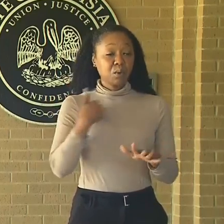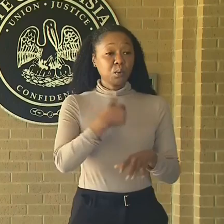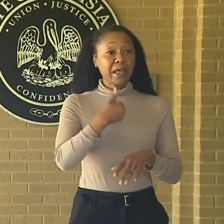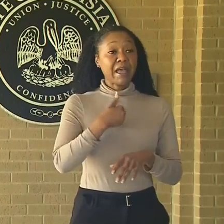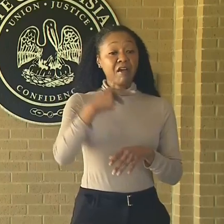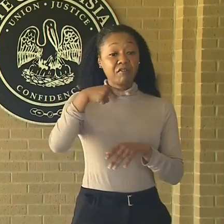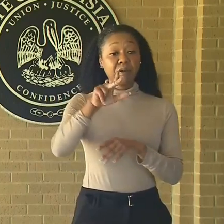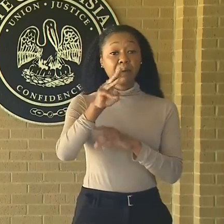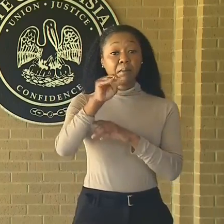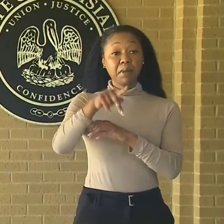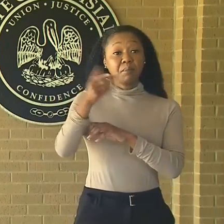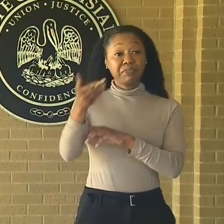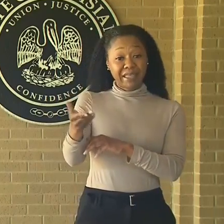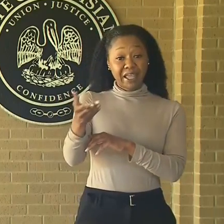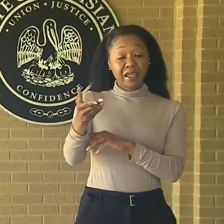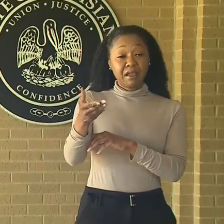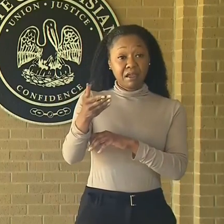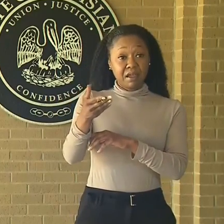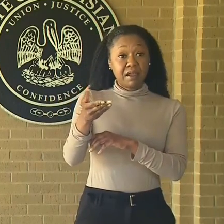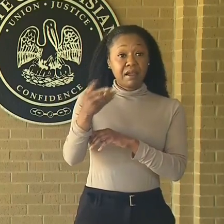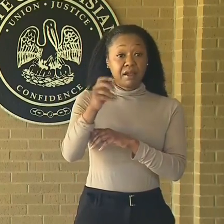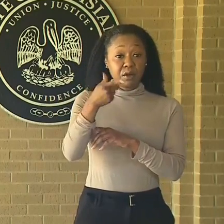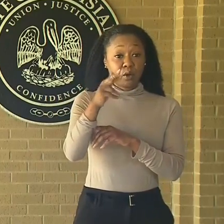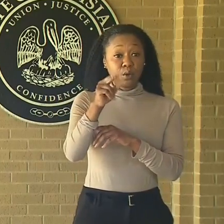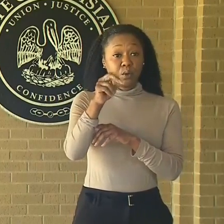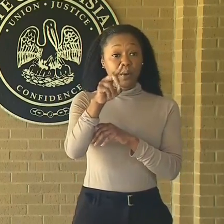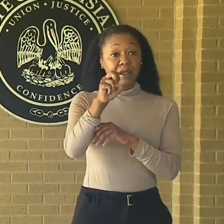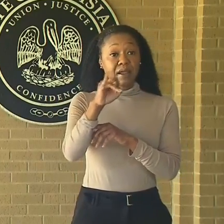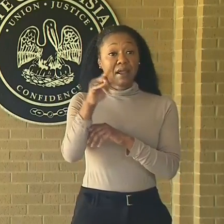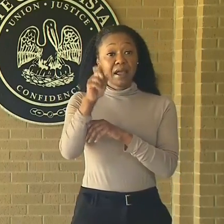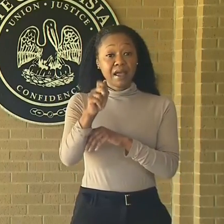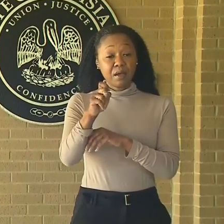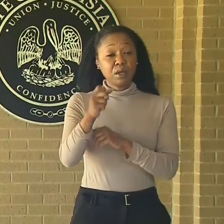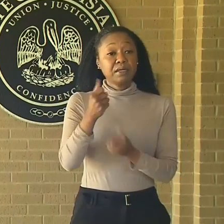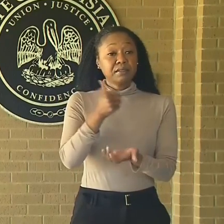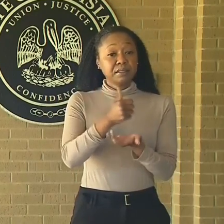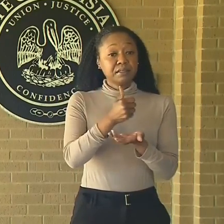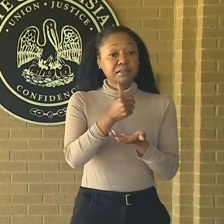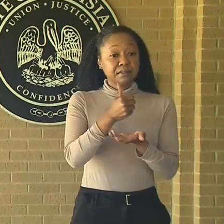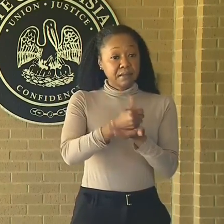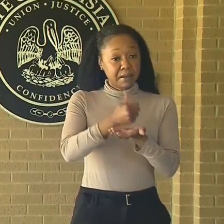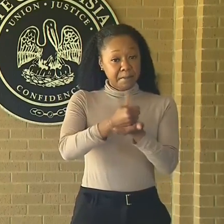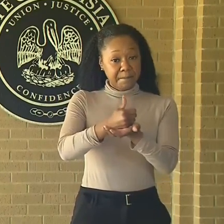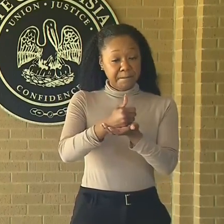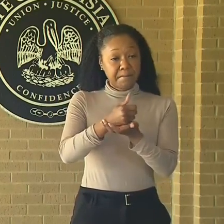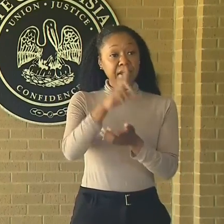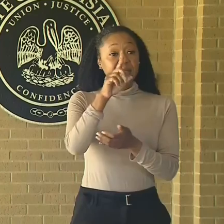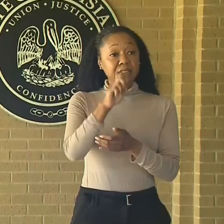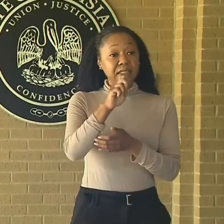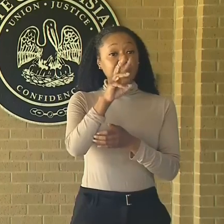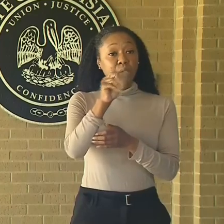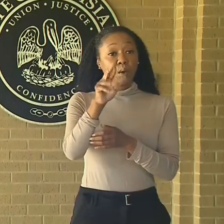on site in Grand Isle to assist in dewatering Grand Isle.